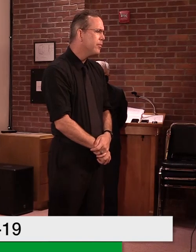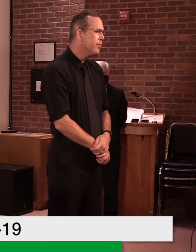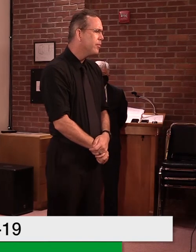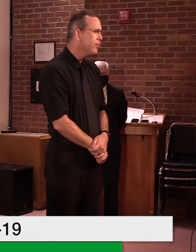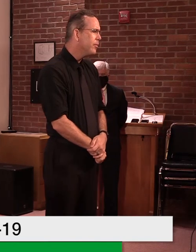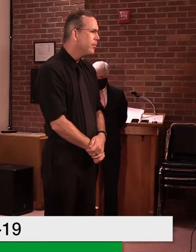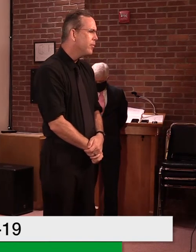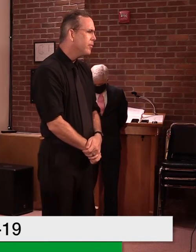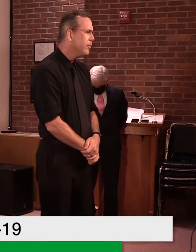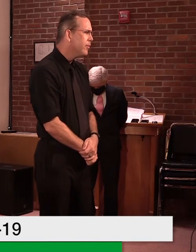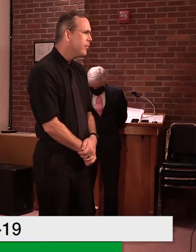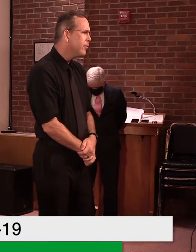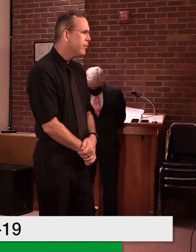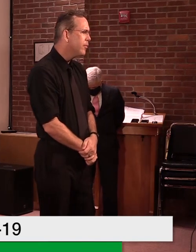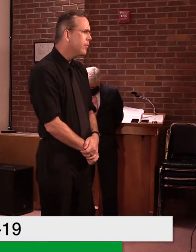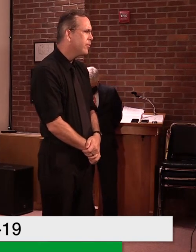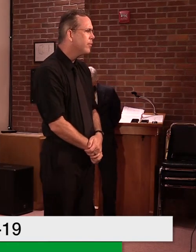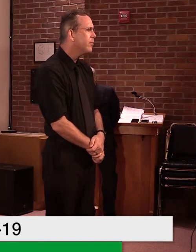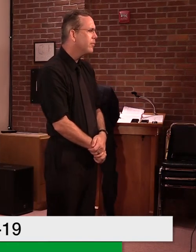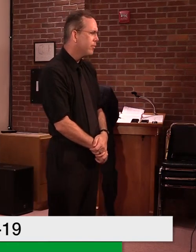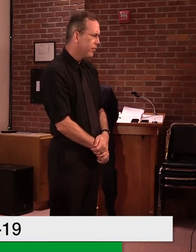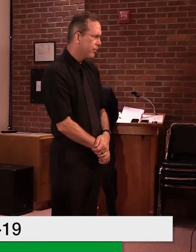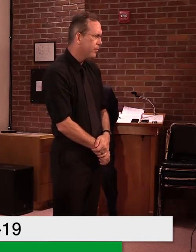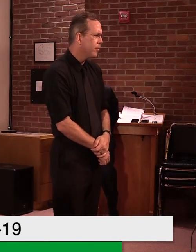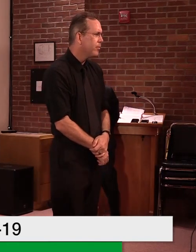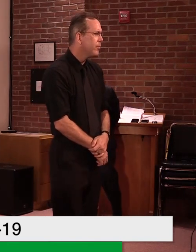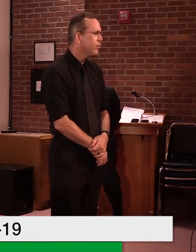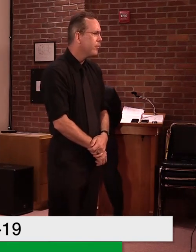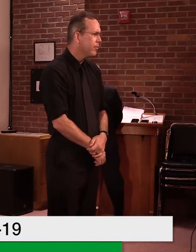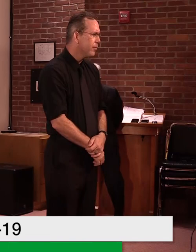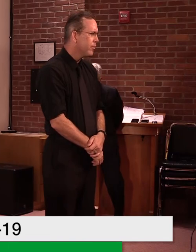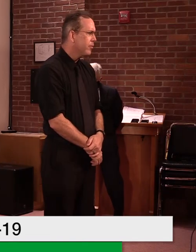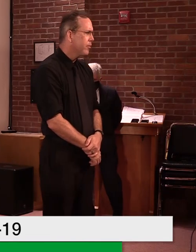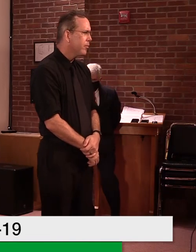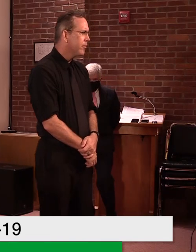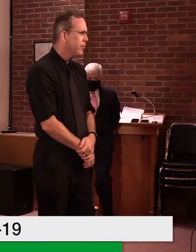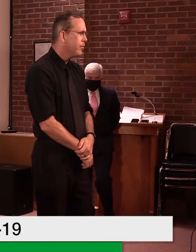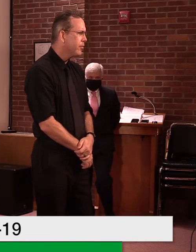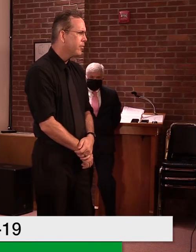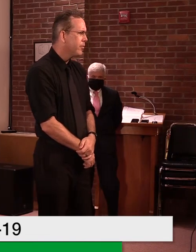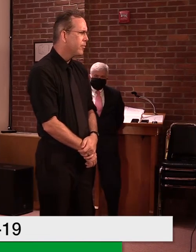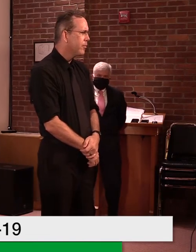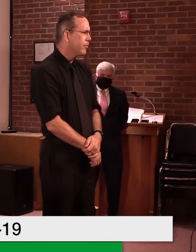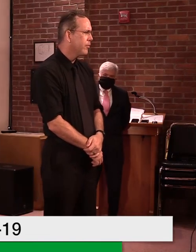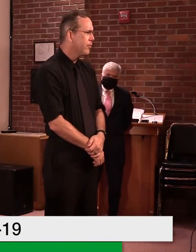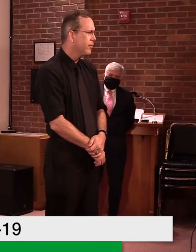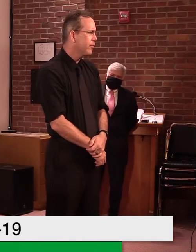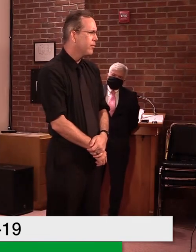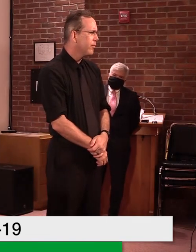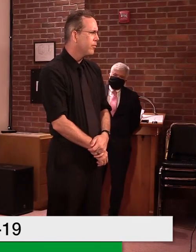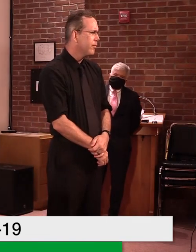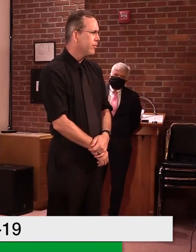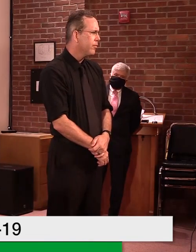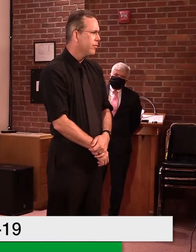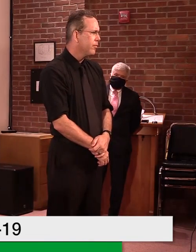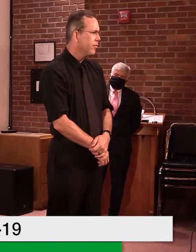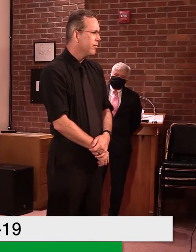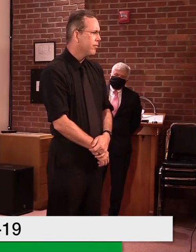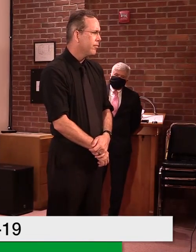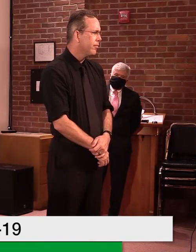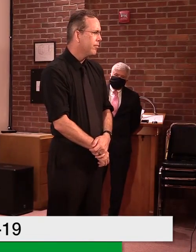furloughs and ask for an update. However, when Steve was on the phone, I got an email saying that they have now been